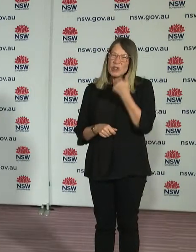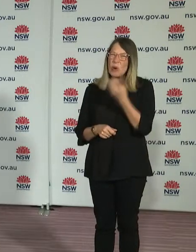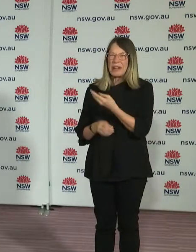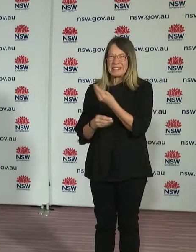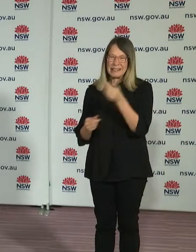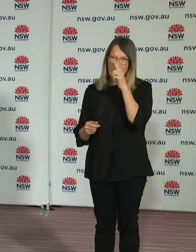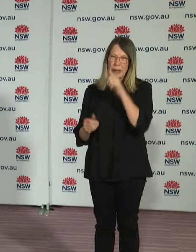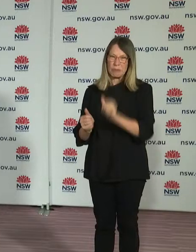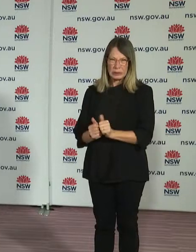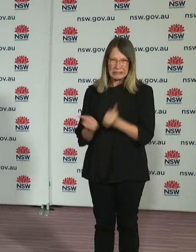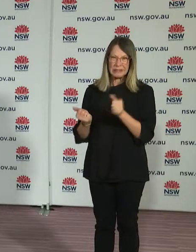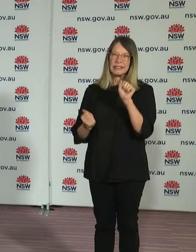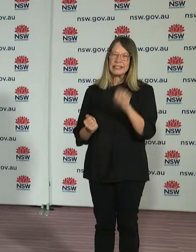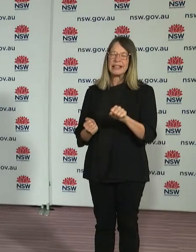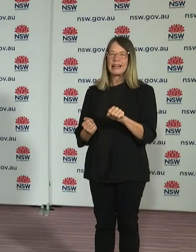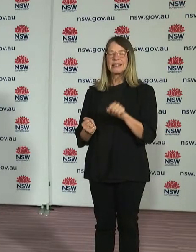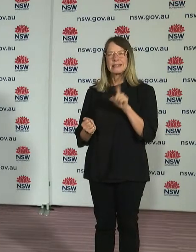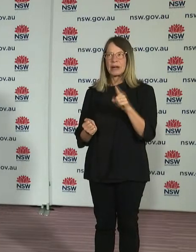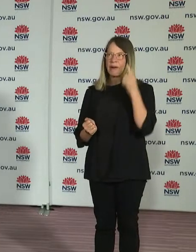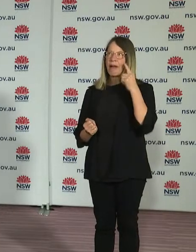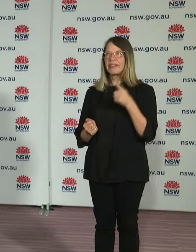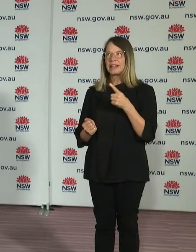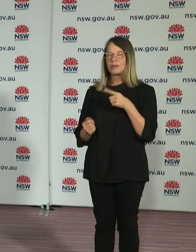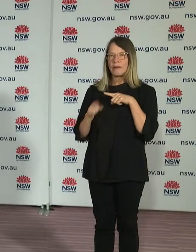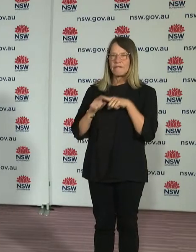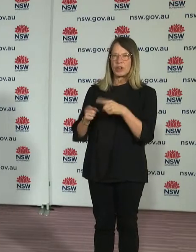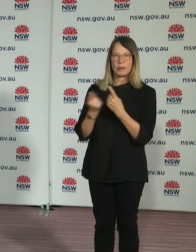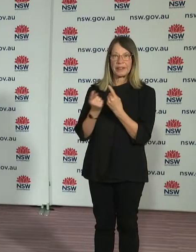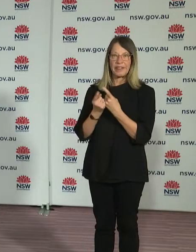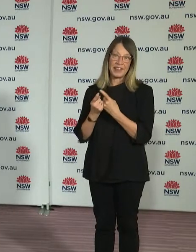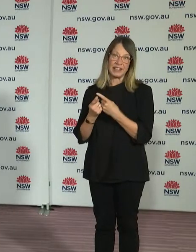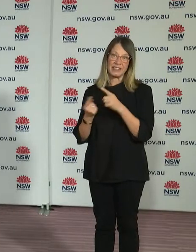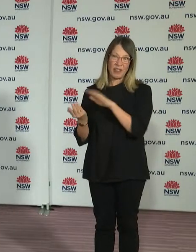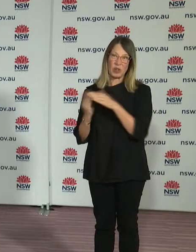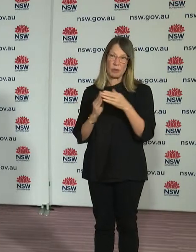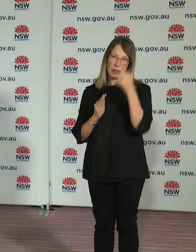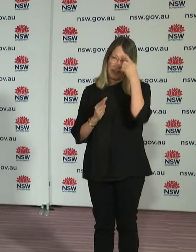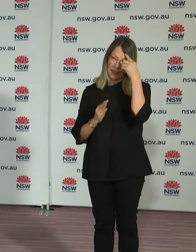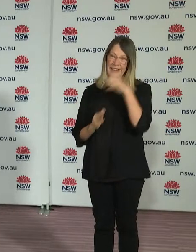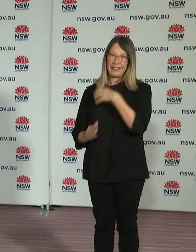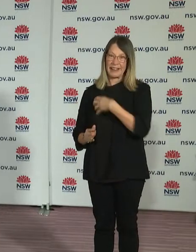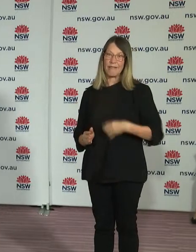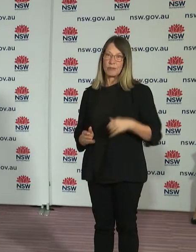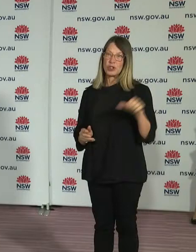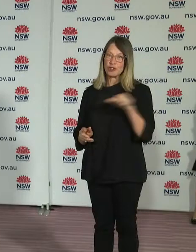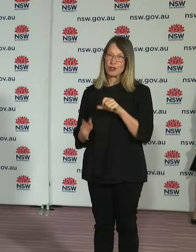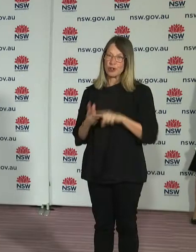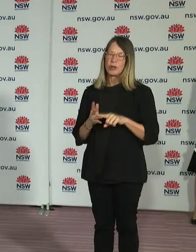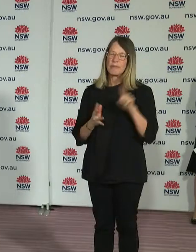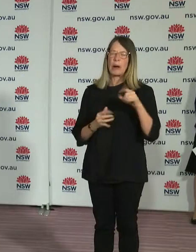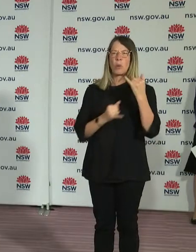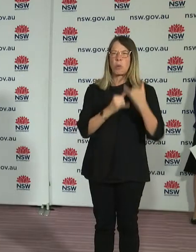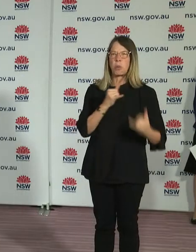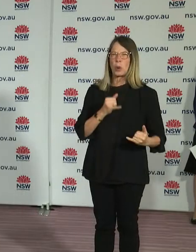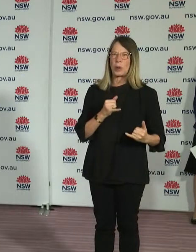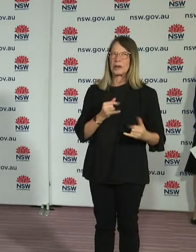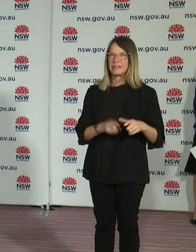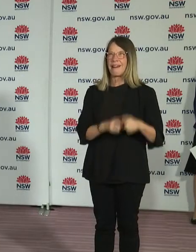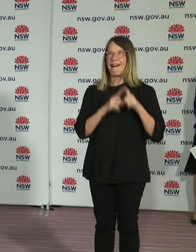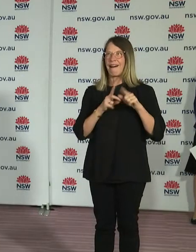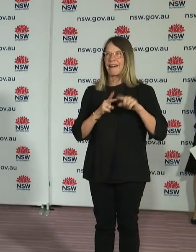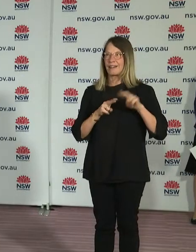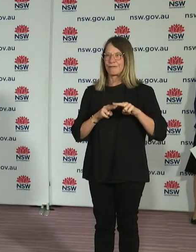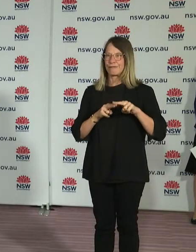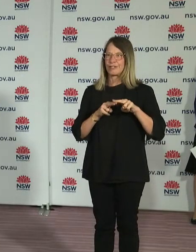what our community expects of their government. But it's much more challenging when you have to manage the entire nation, and I don't envy the Prime Minister